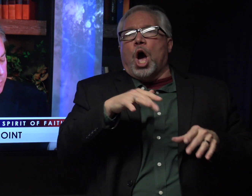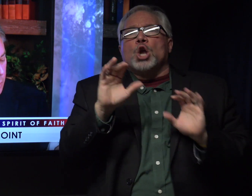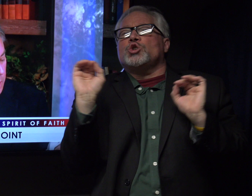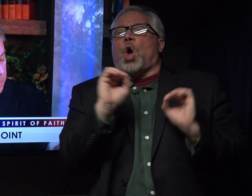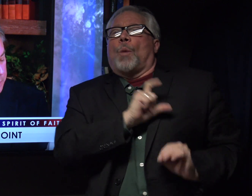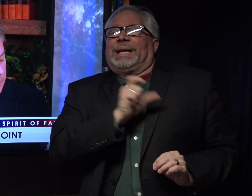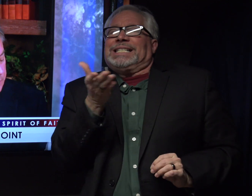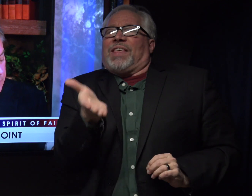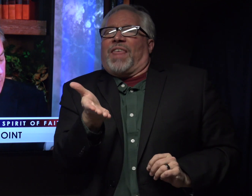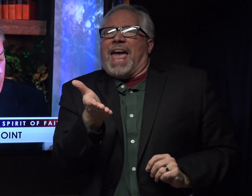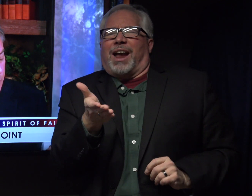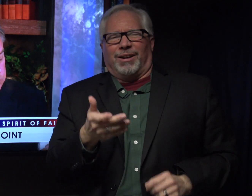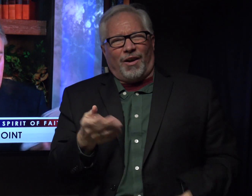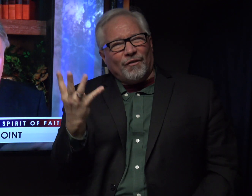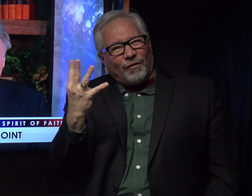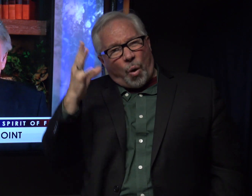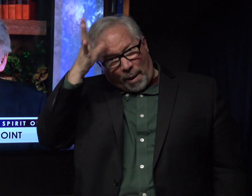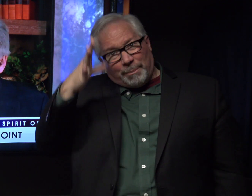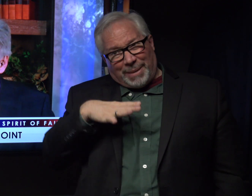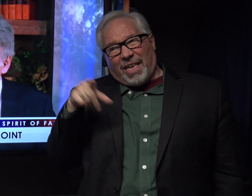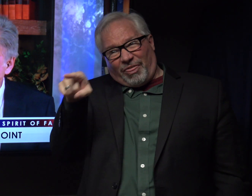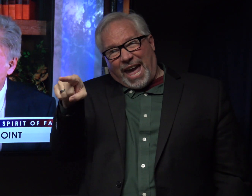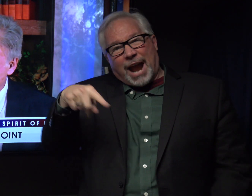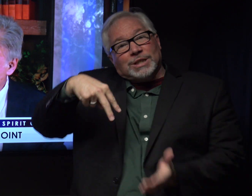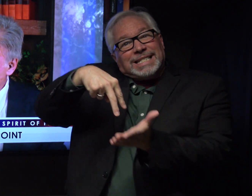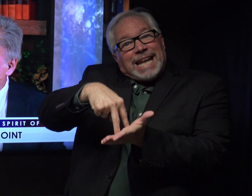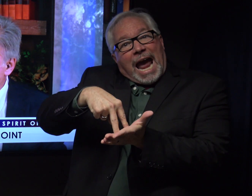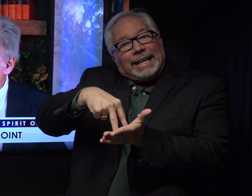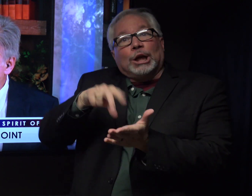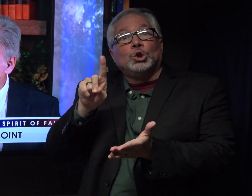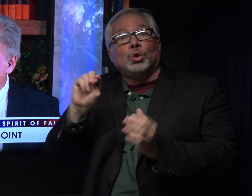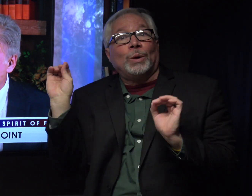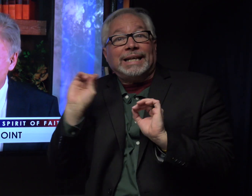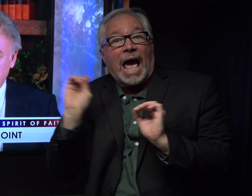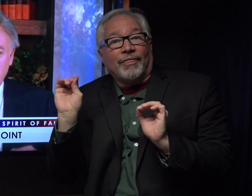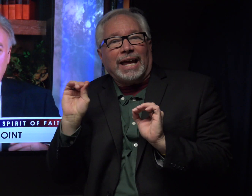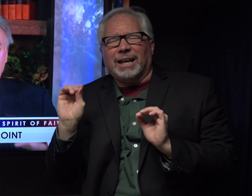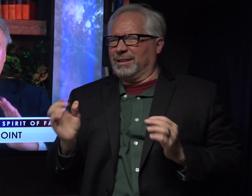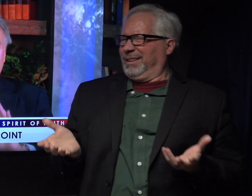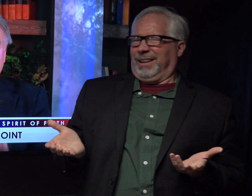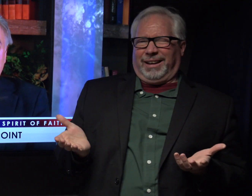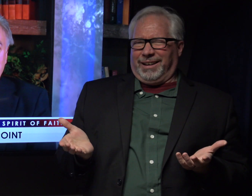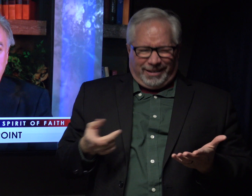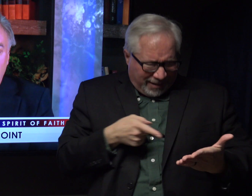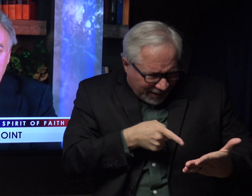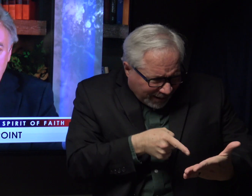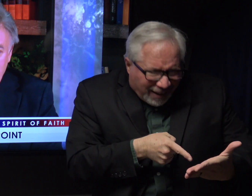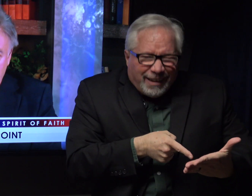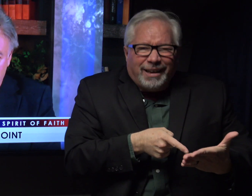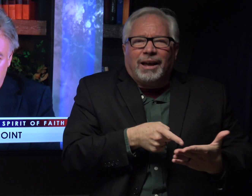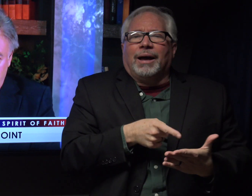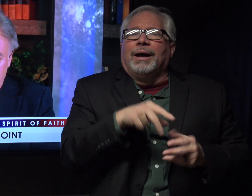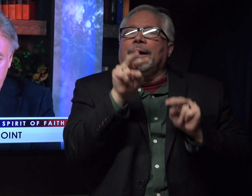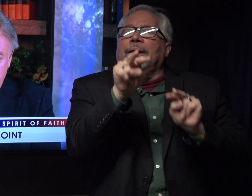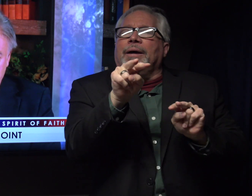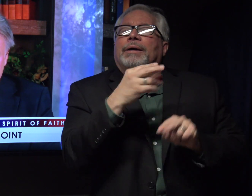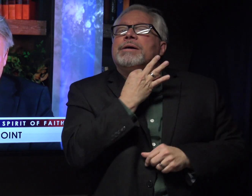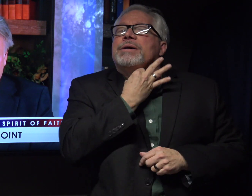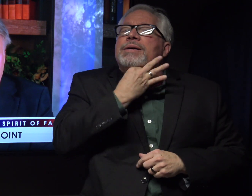overwhelming police with rioters barging their way in. So I'm looking forward to the next 48 hours as information comes out, because